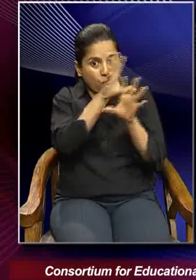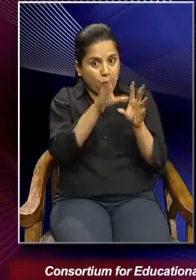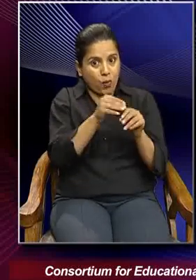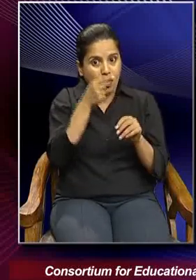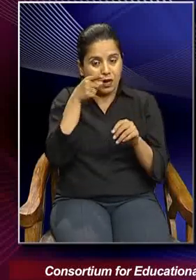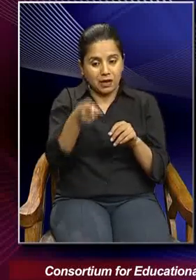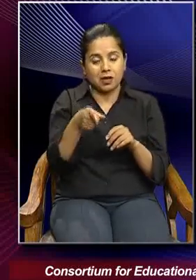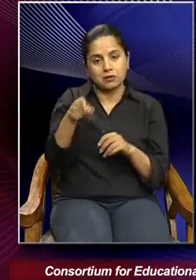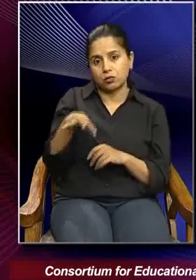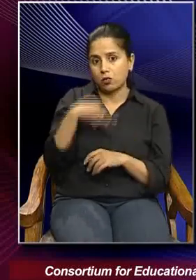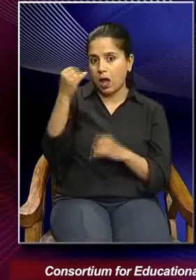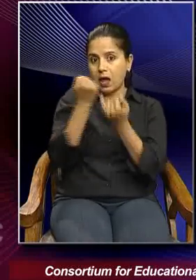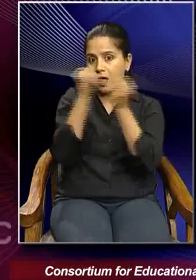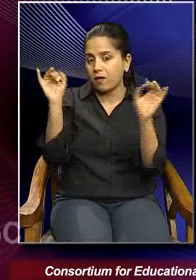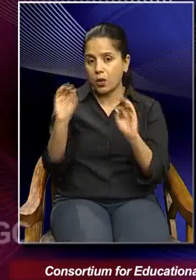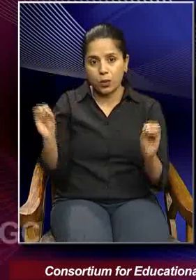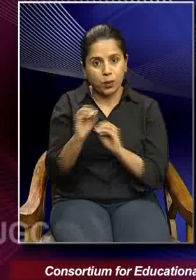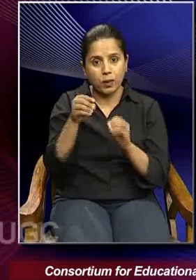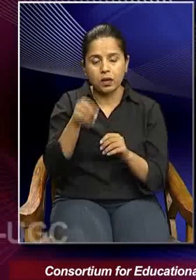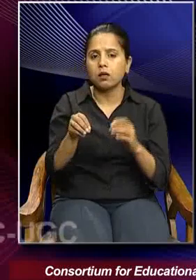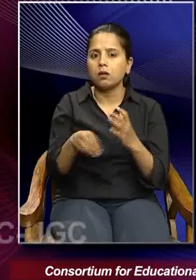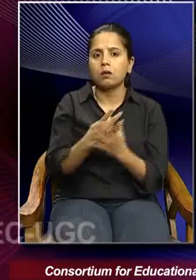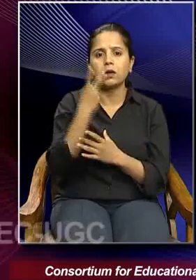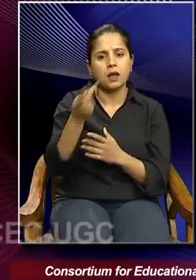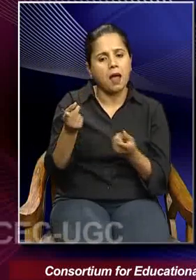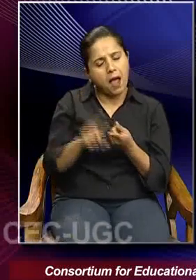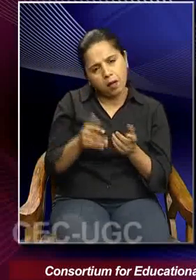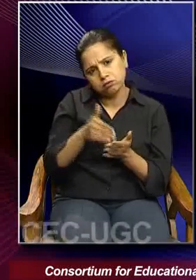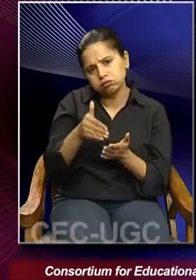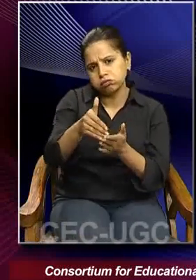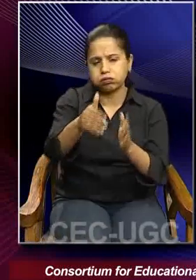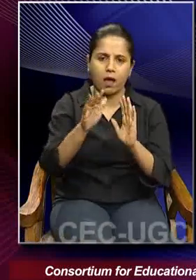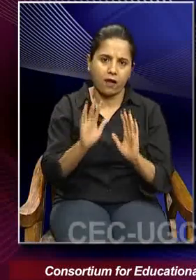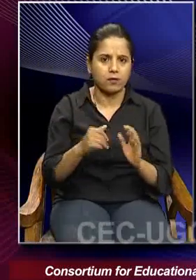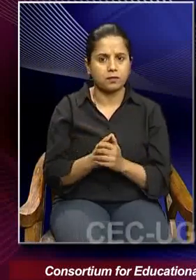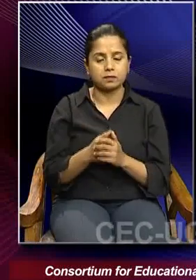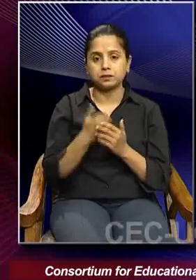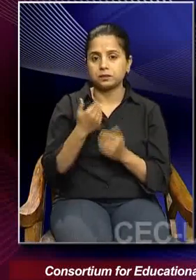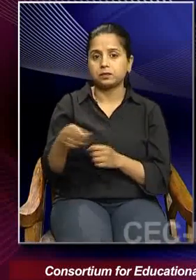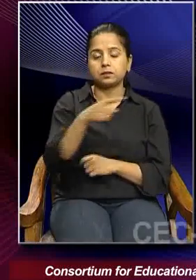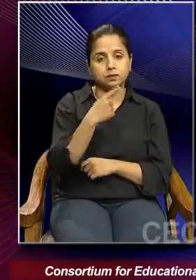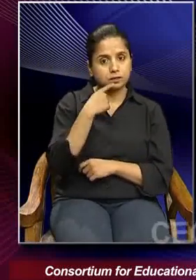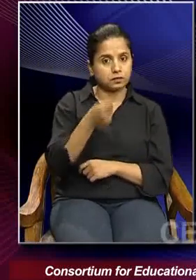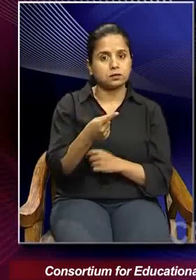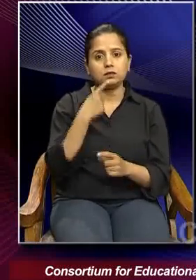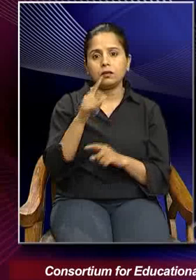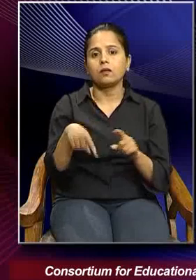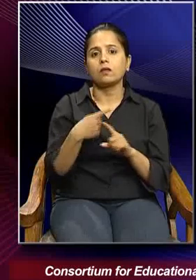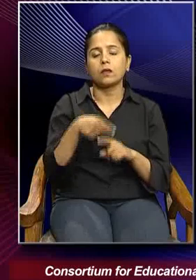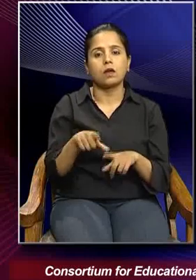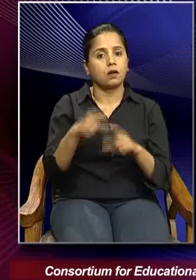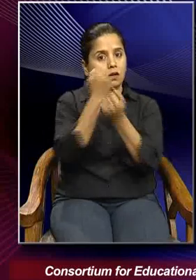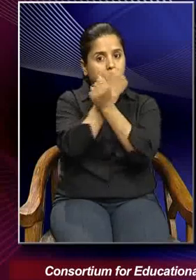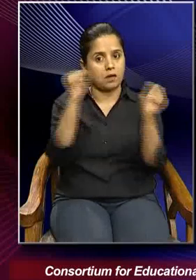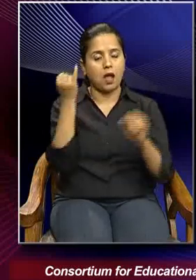not liberated, this evolution will keep happening. Now, let us talk about liberation,